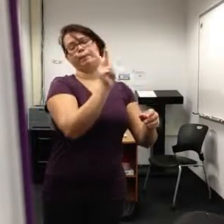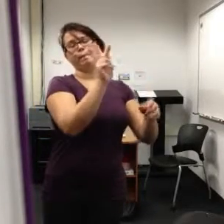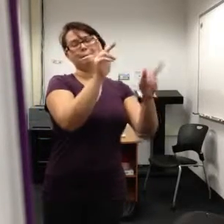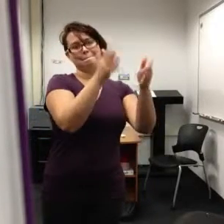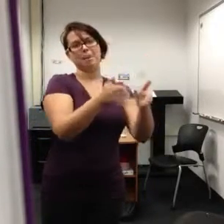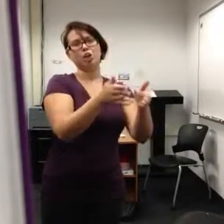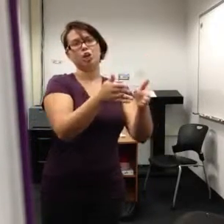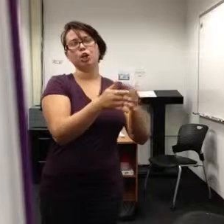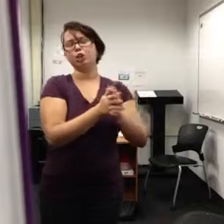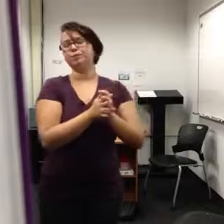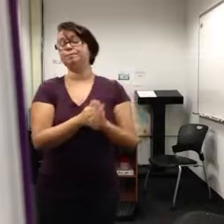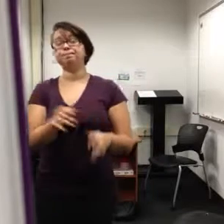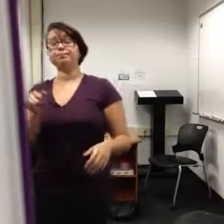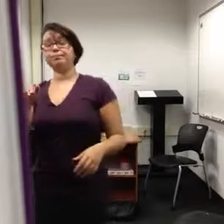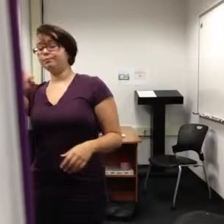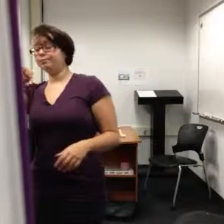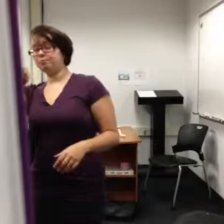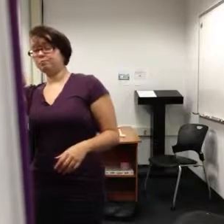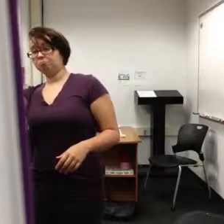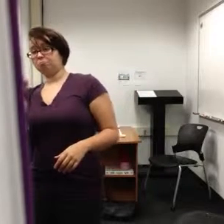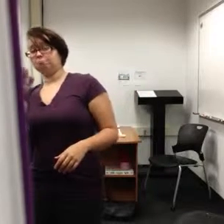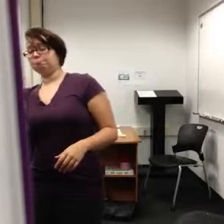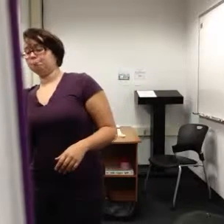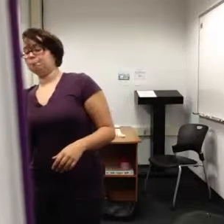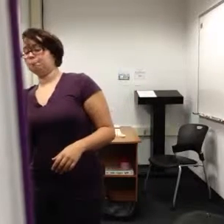Jefferson, a landed aristocrat from Virginia,